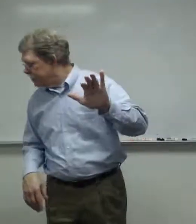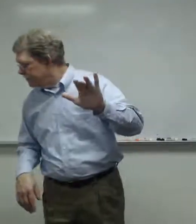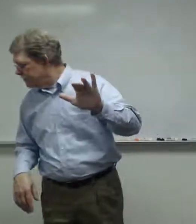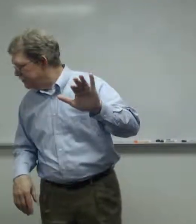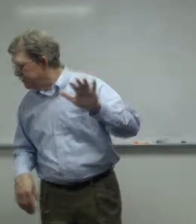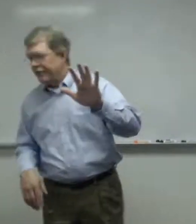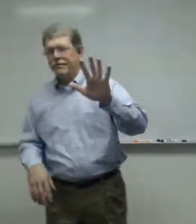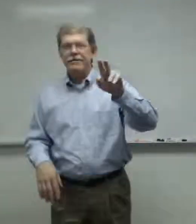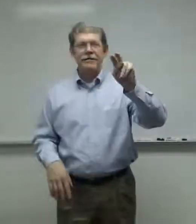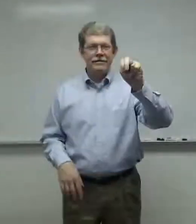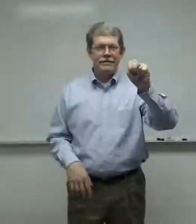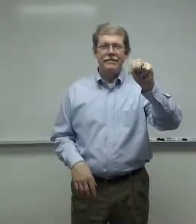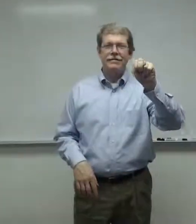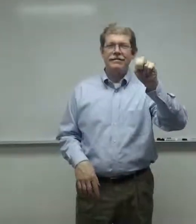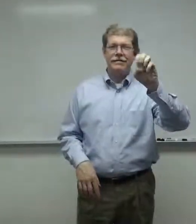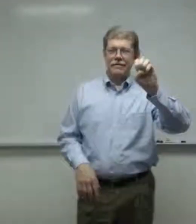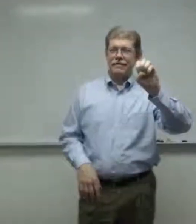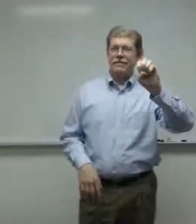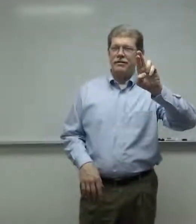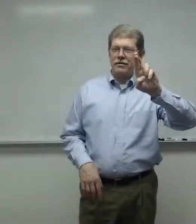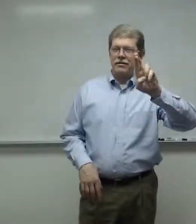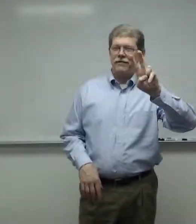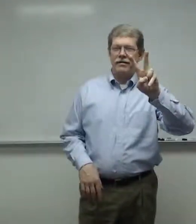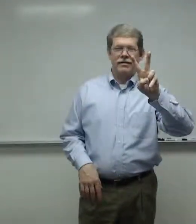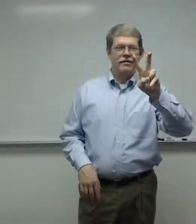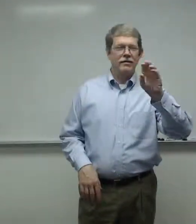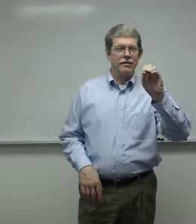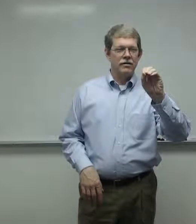Lisa, right, hold on. Start over.